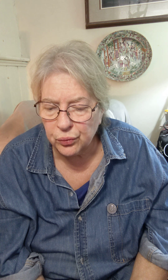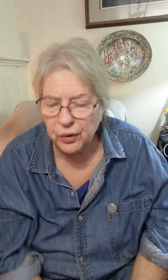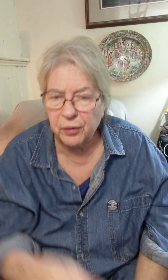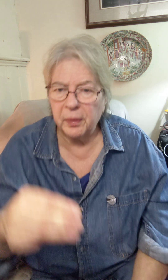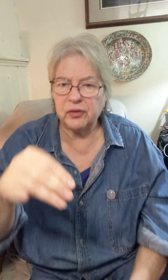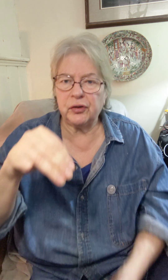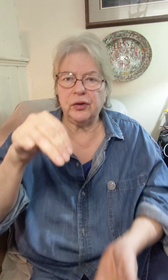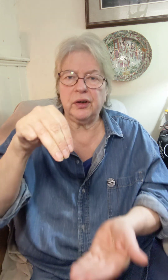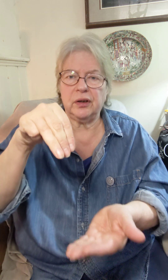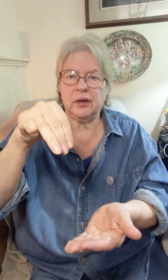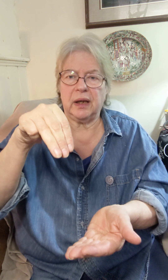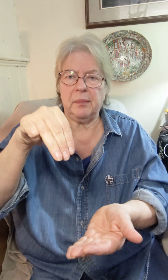with mustard and